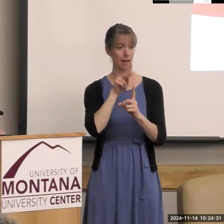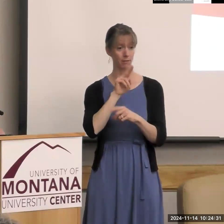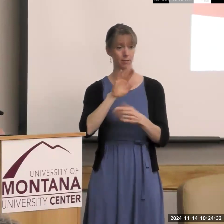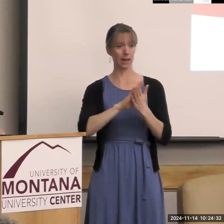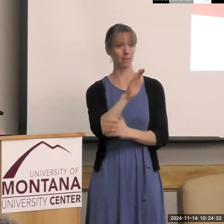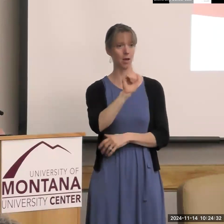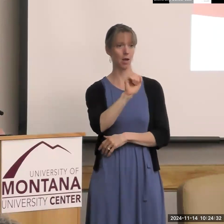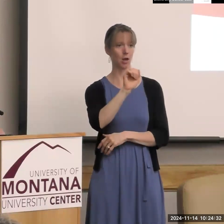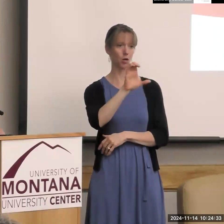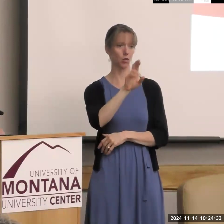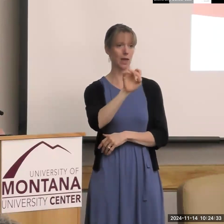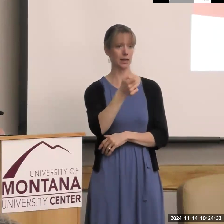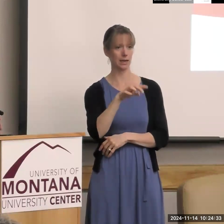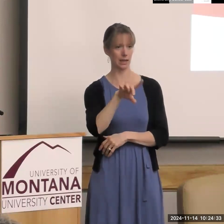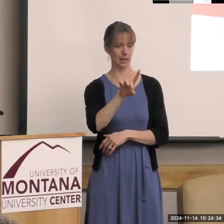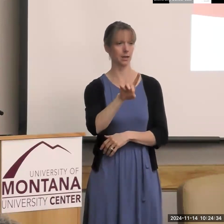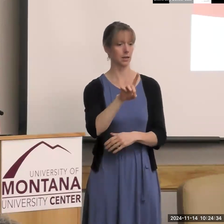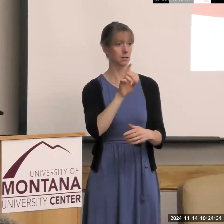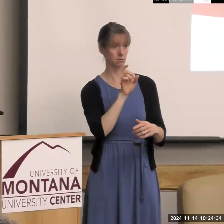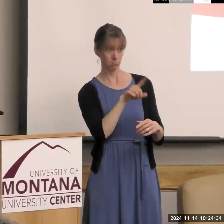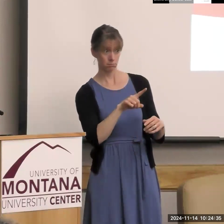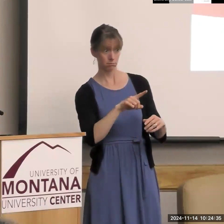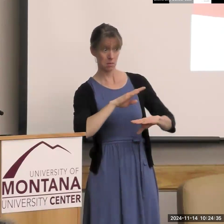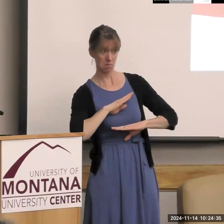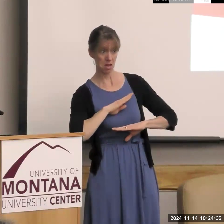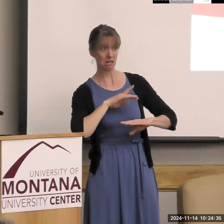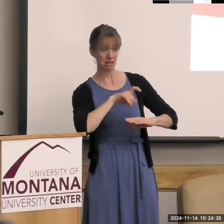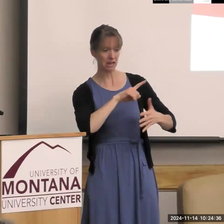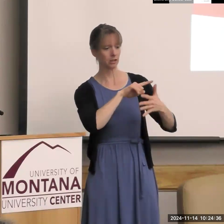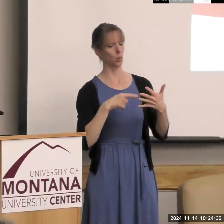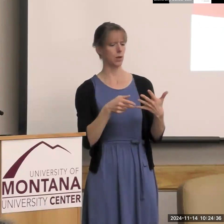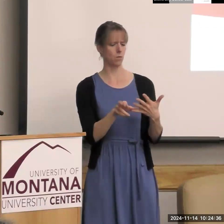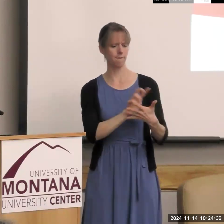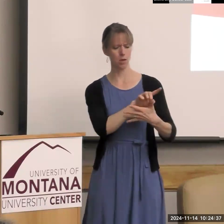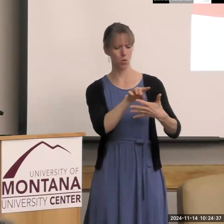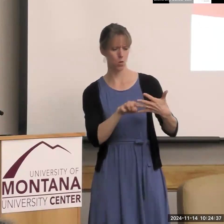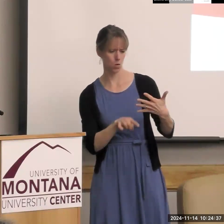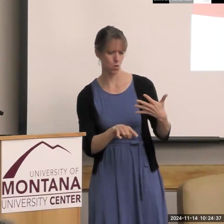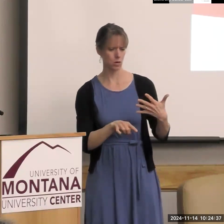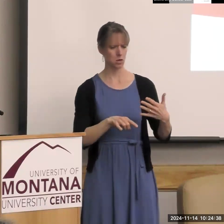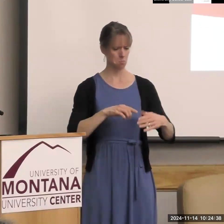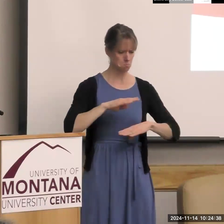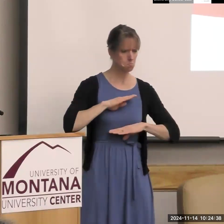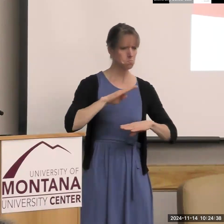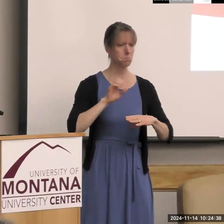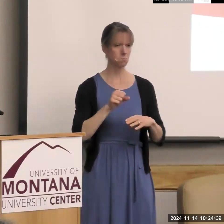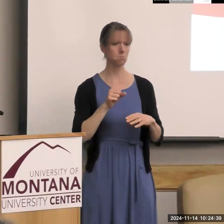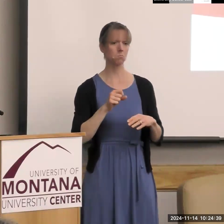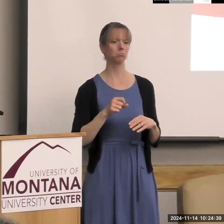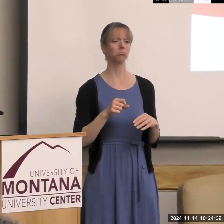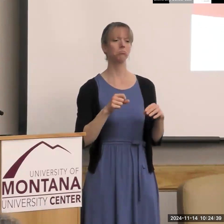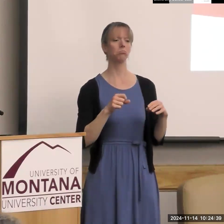different standards and measures to see if they are demonstrating them at a satisfactory